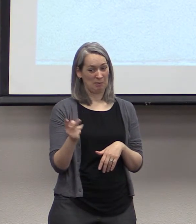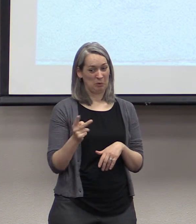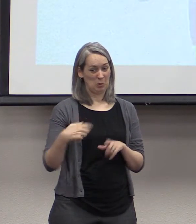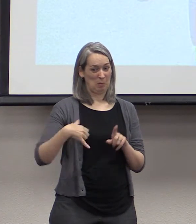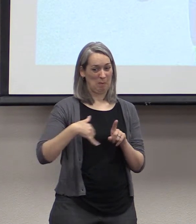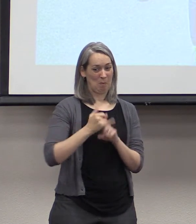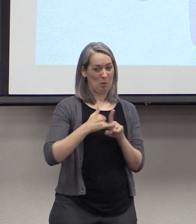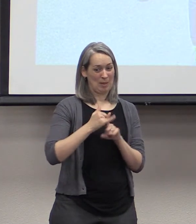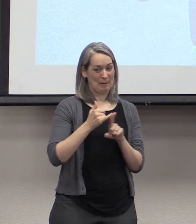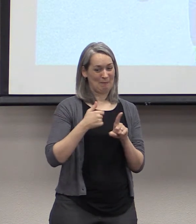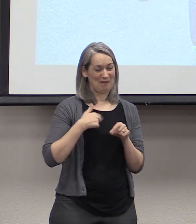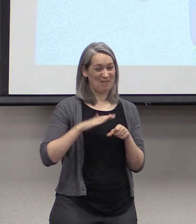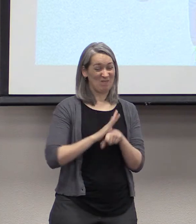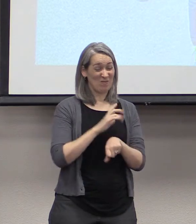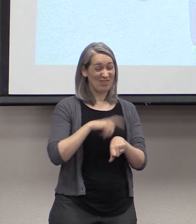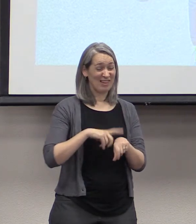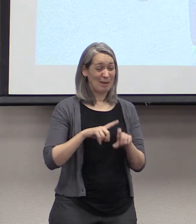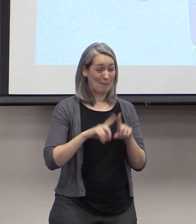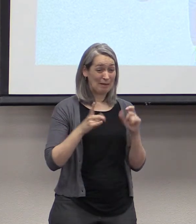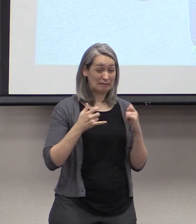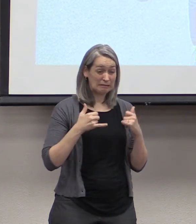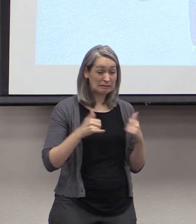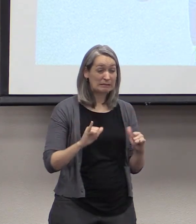a really good experience.